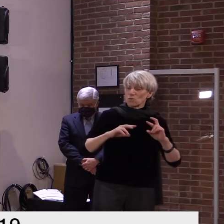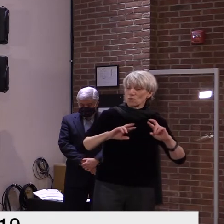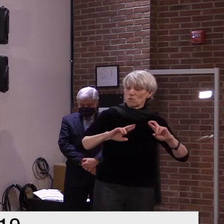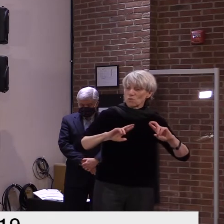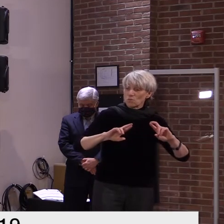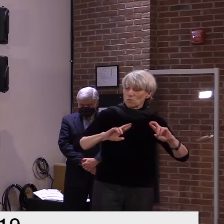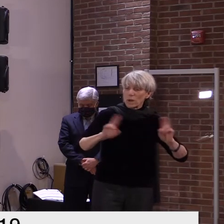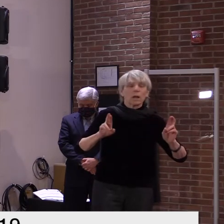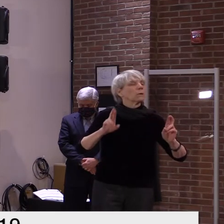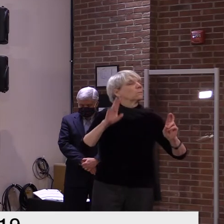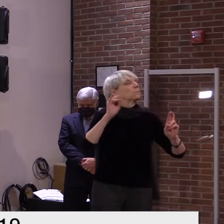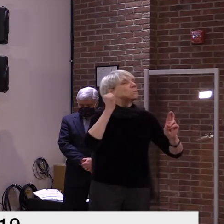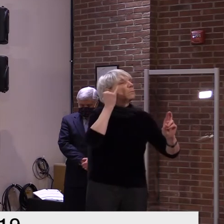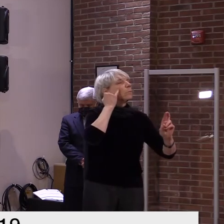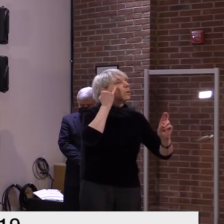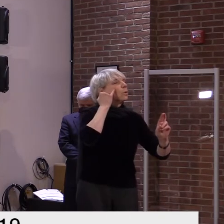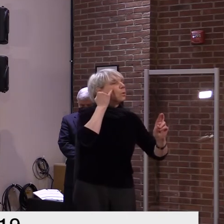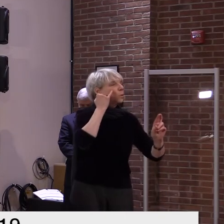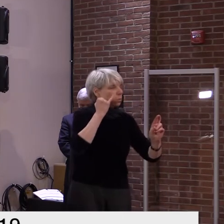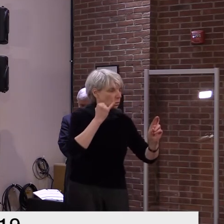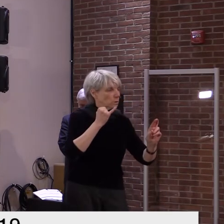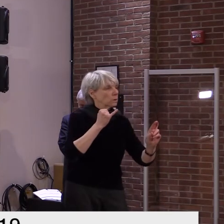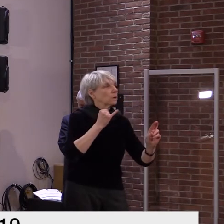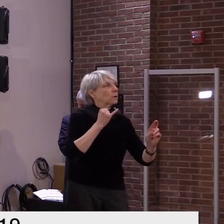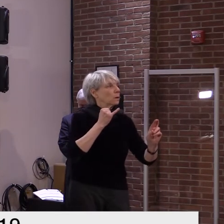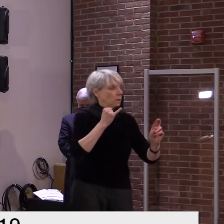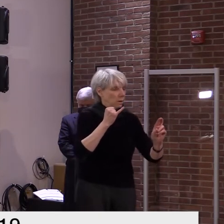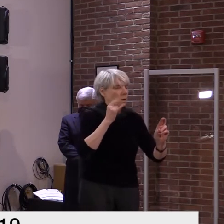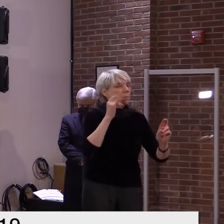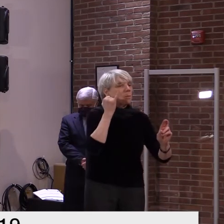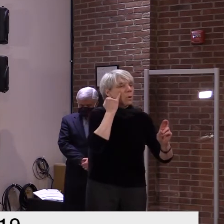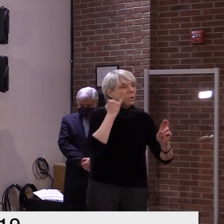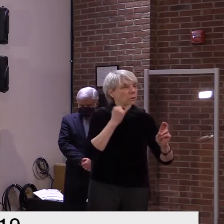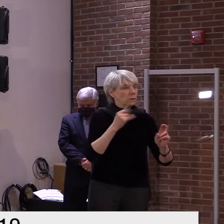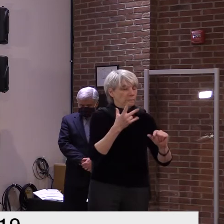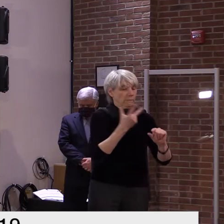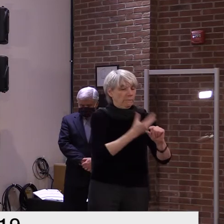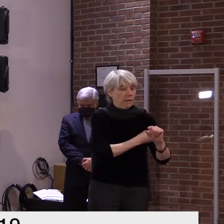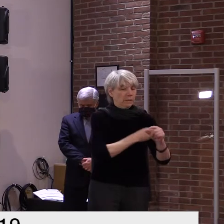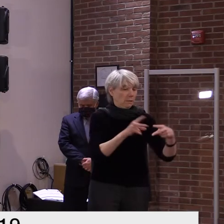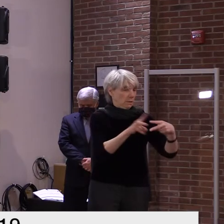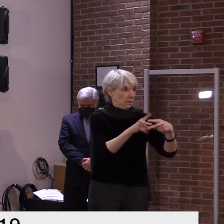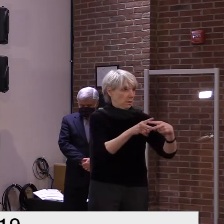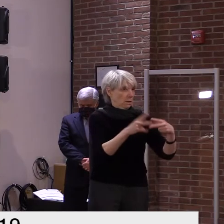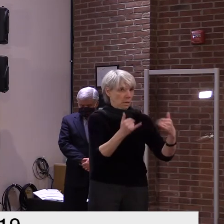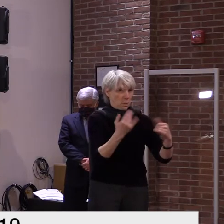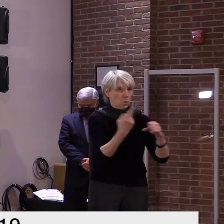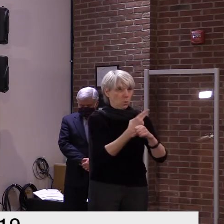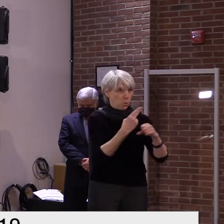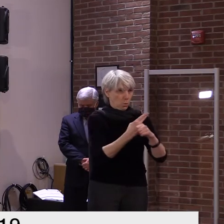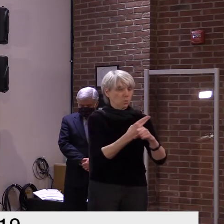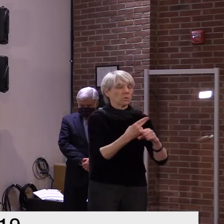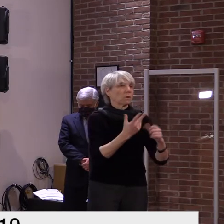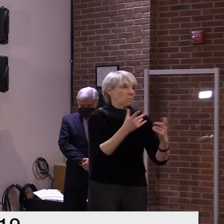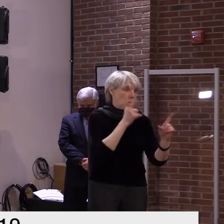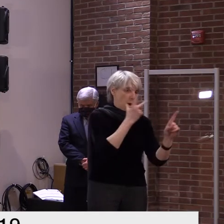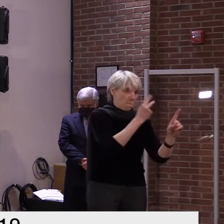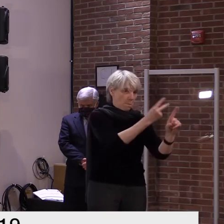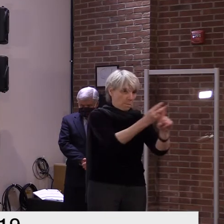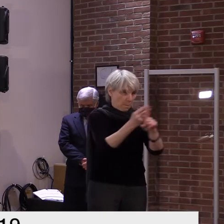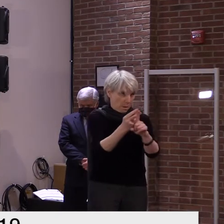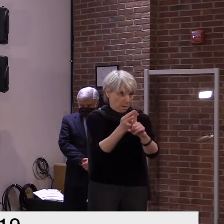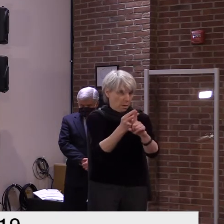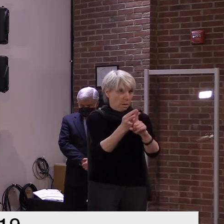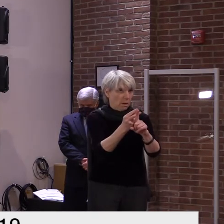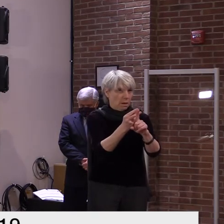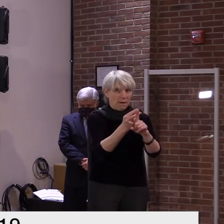if the current vaccines that are out there, if any of the people that have been vaccinated are getting COVID in